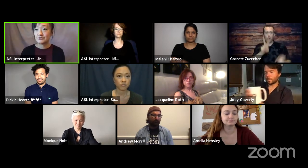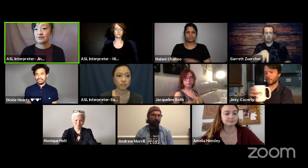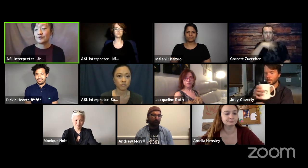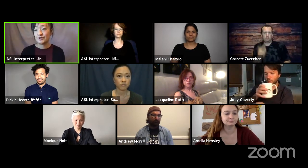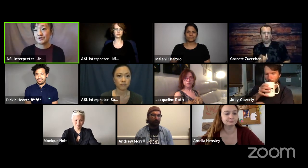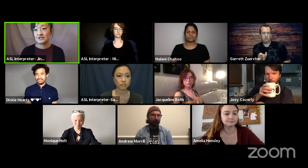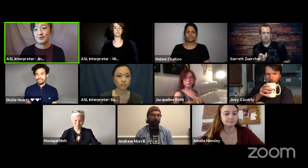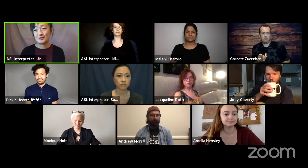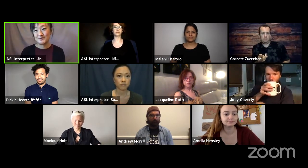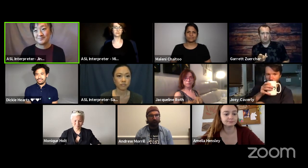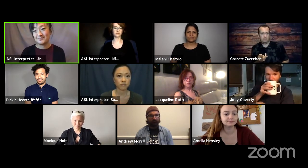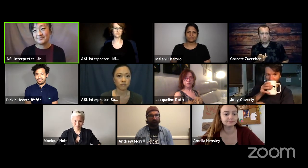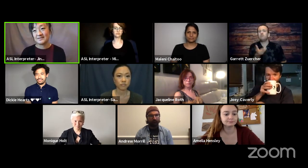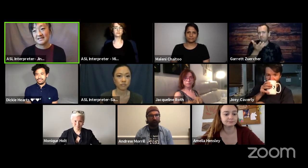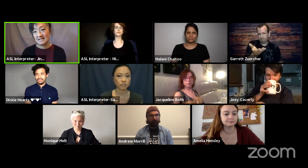for your disposal. So